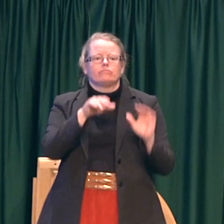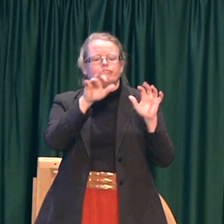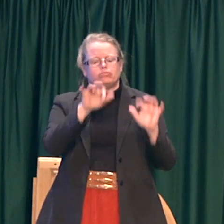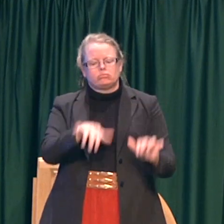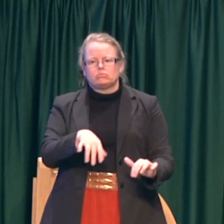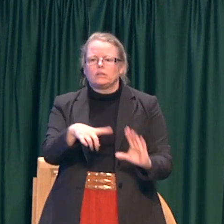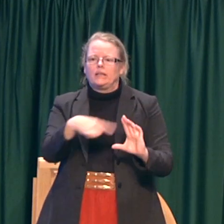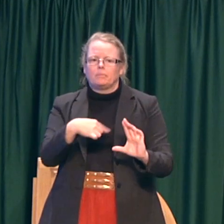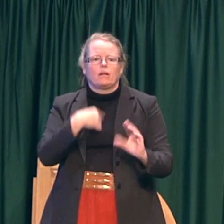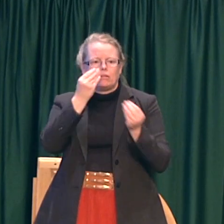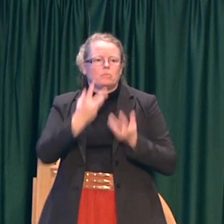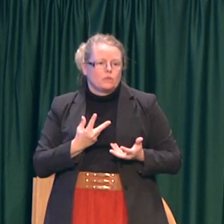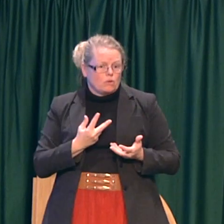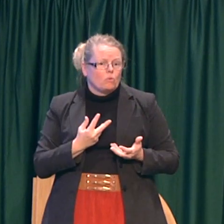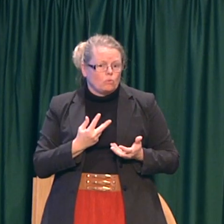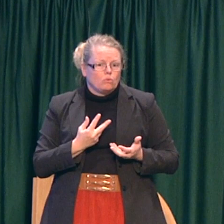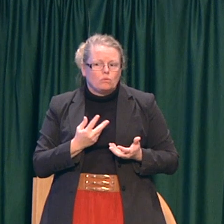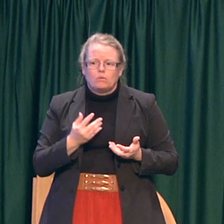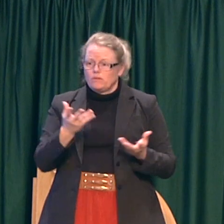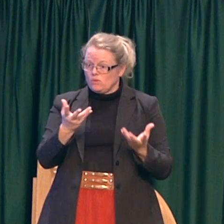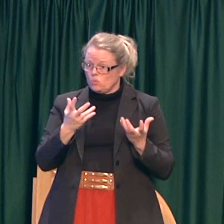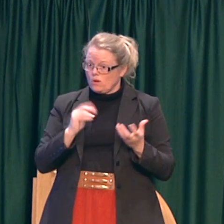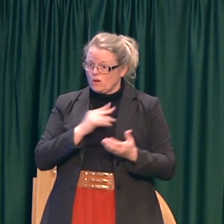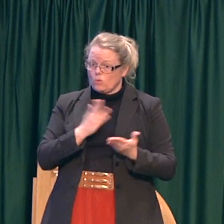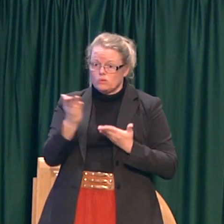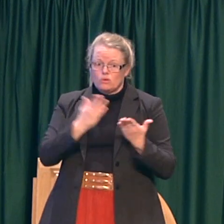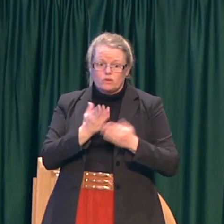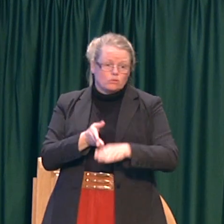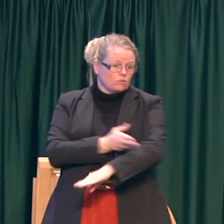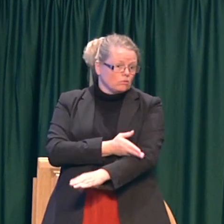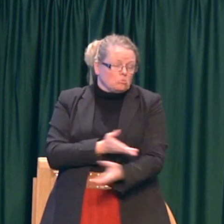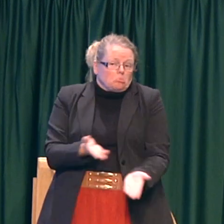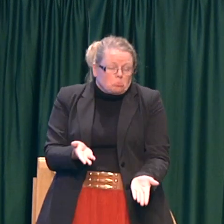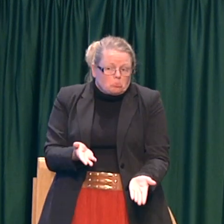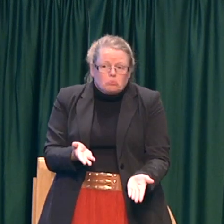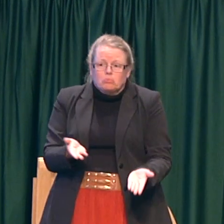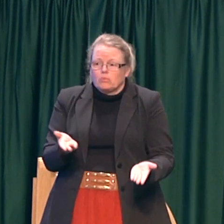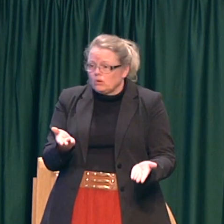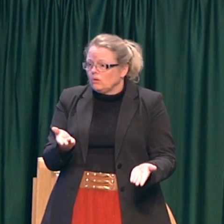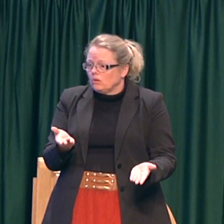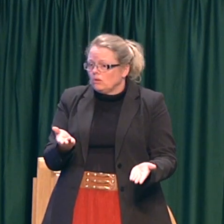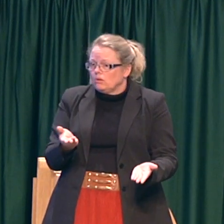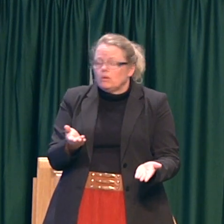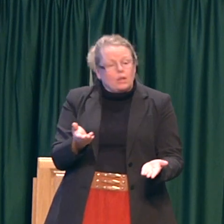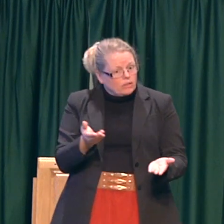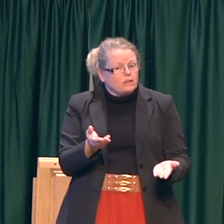please share your feedback with me. Let me know if there's something you're not happy with. You want our services to